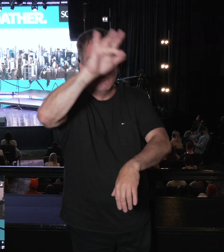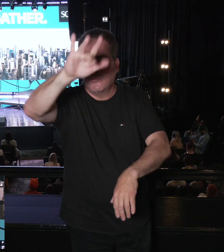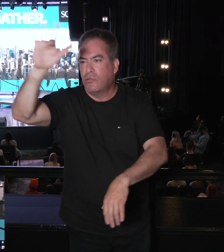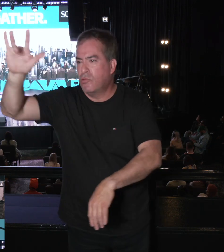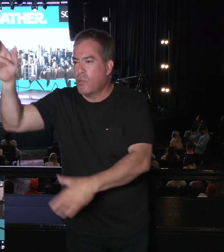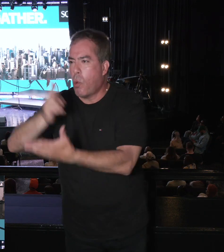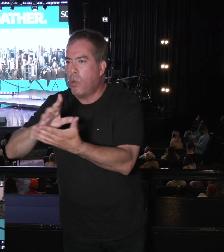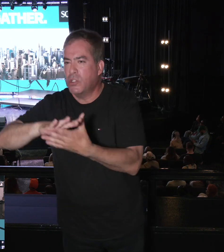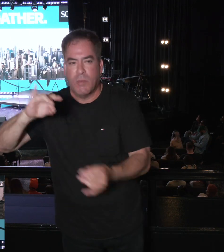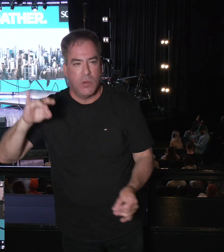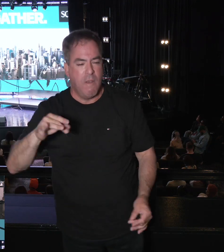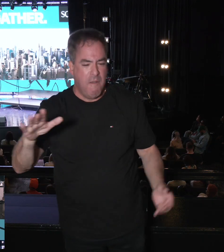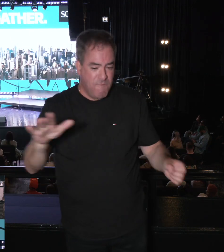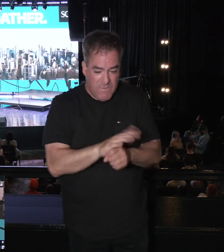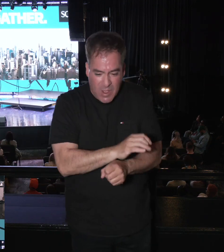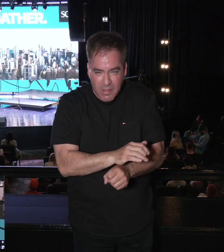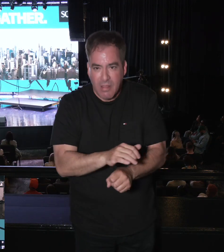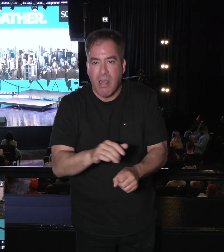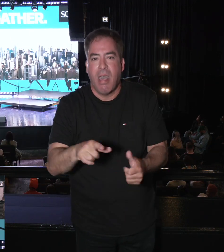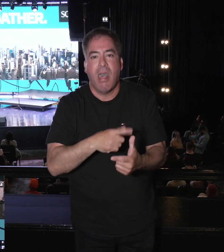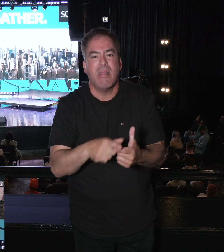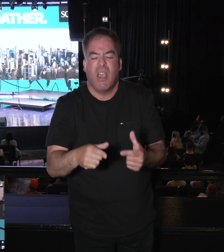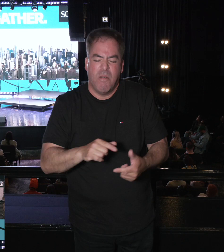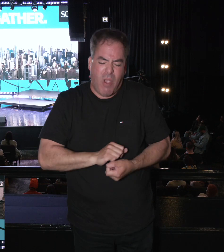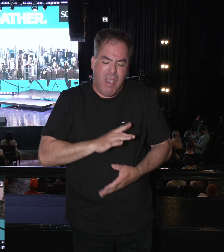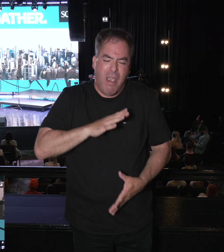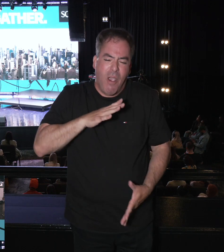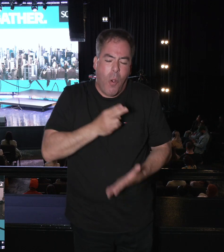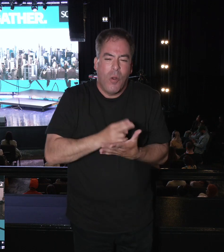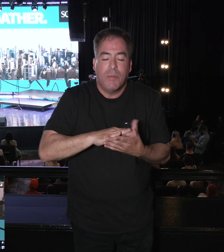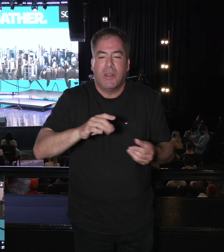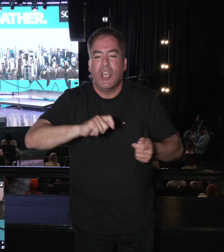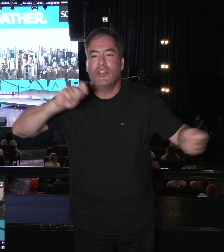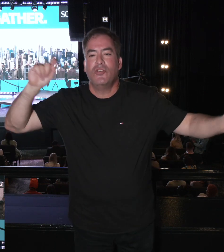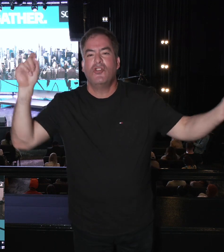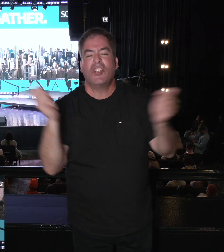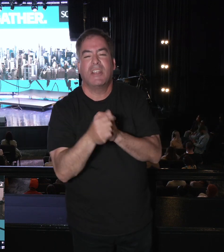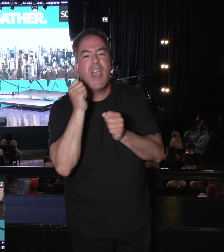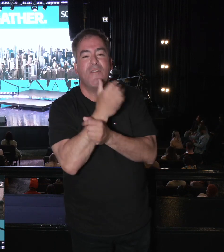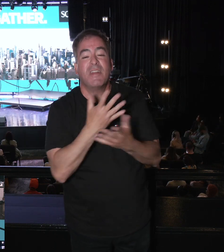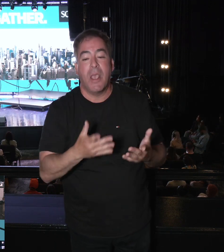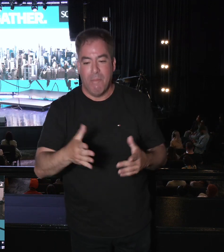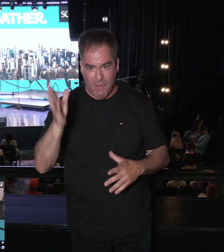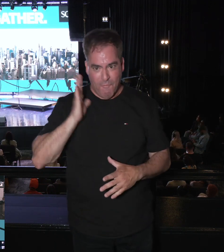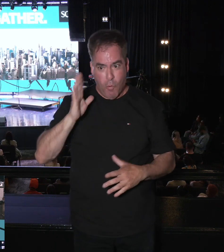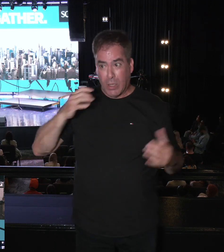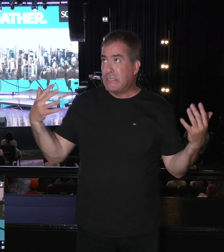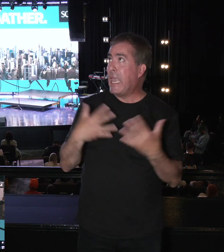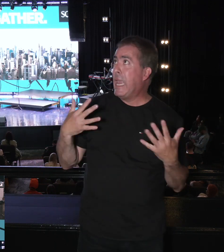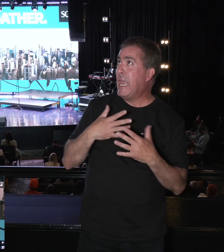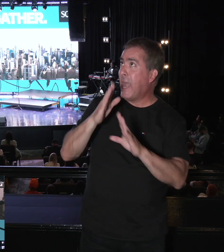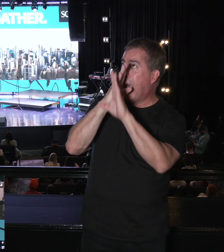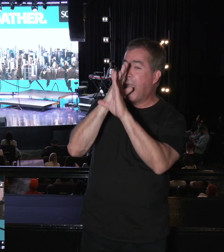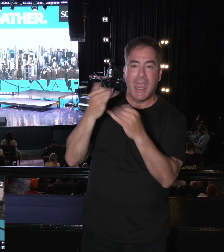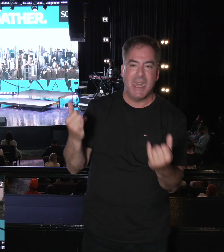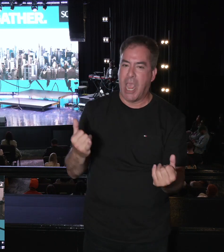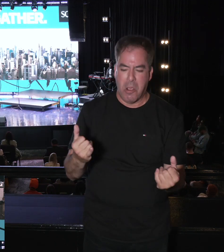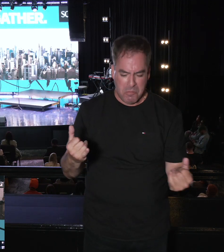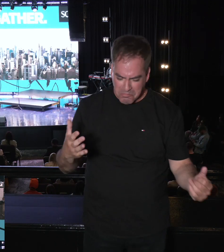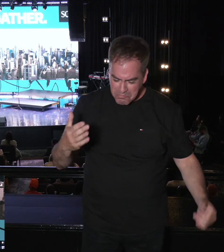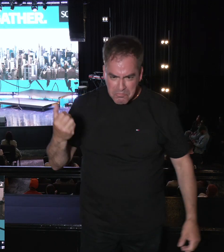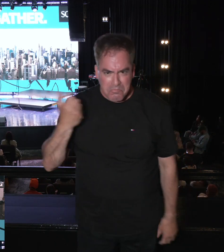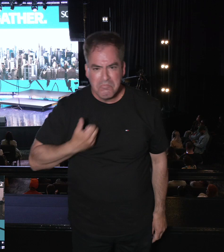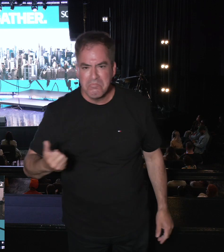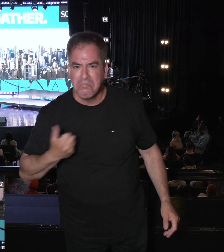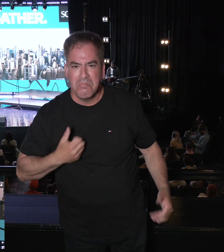Filled with the Holy Spirit, and it changes everything. They were scared, now they're not. They were hiding, now they're seeking. They